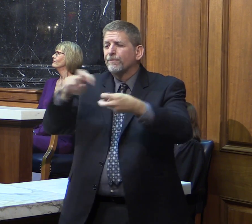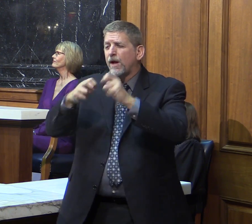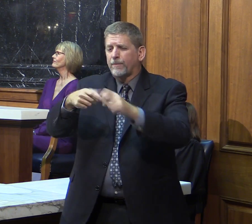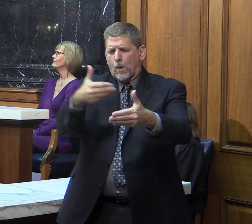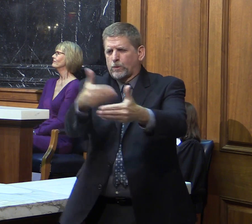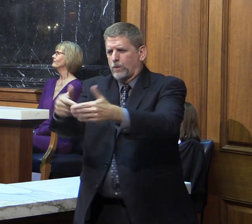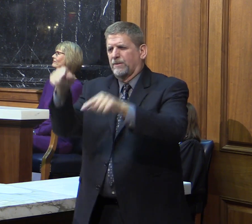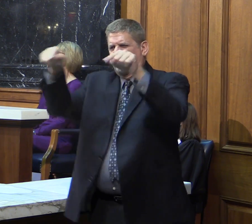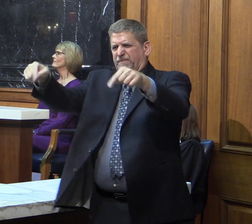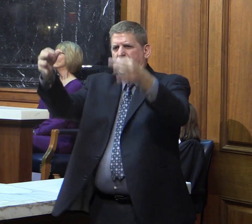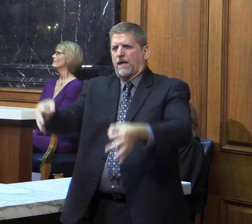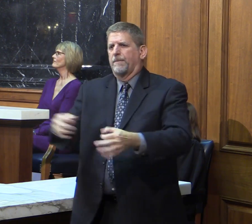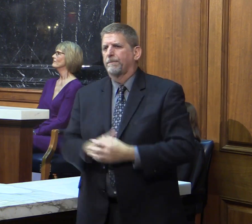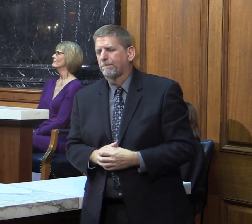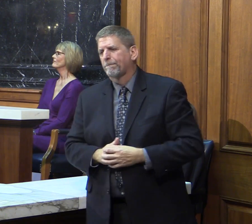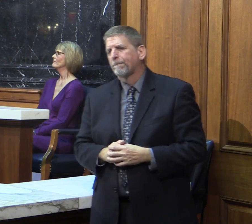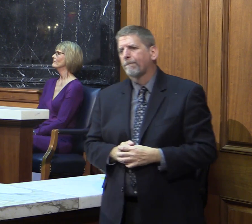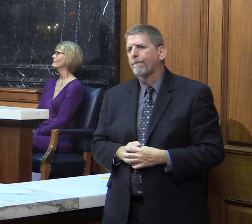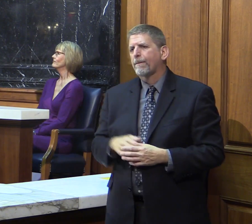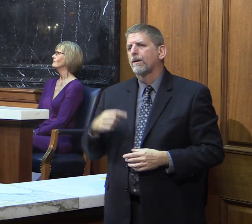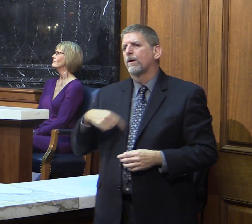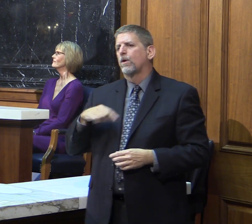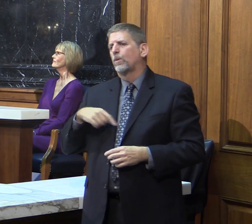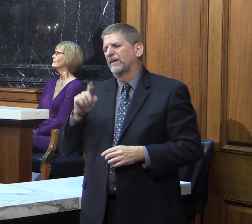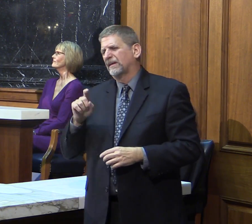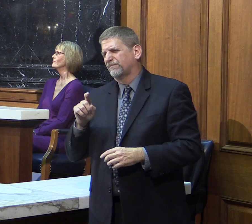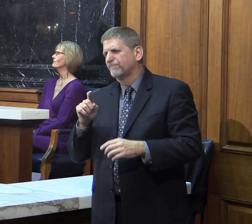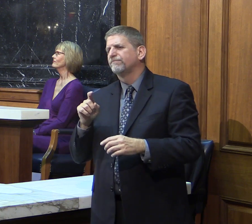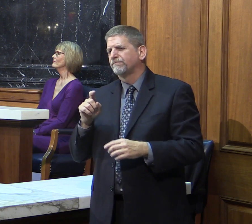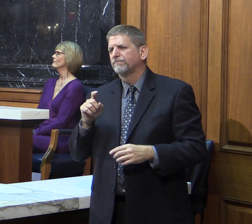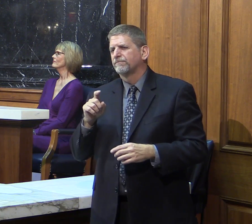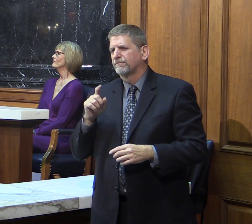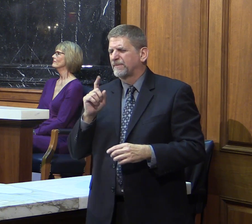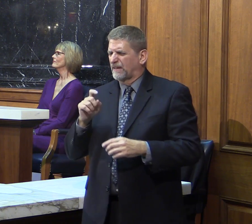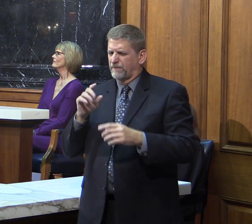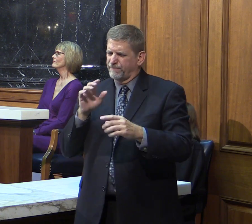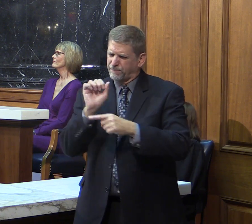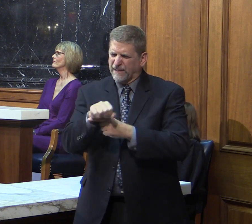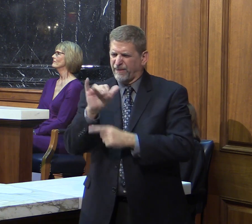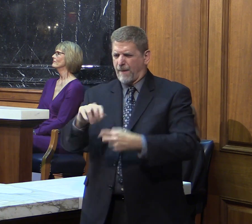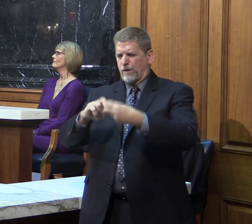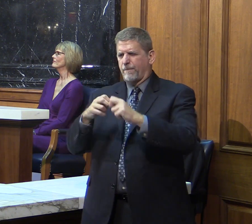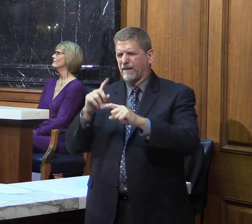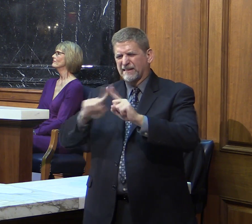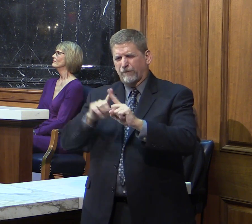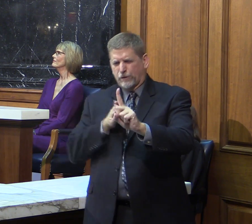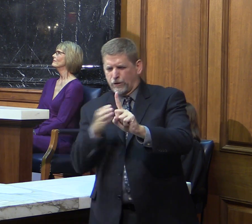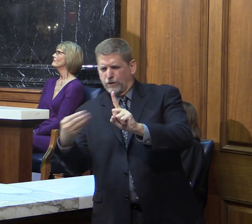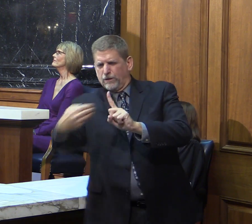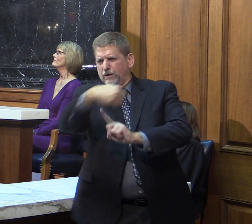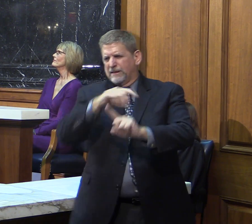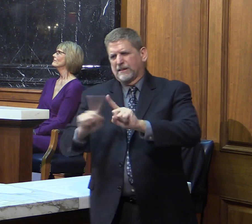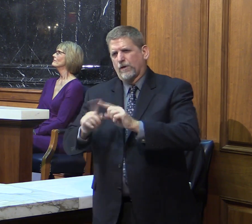more. So we're going to attack this problem on all fronts: prevention, treatment, and enforcement. Earlier this